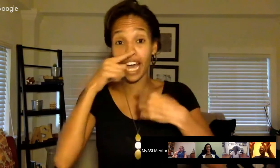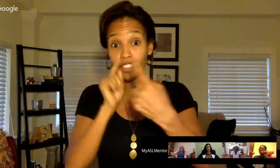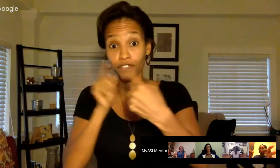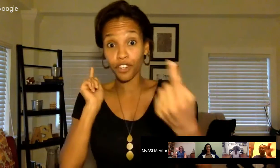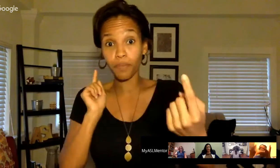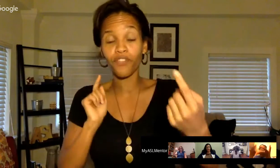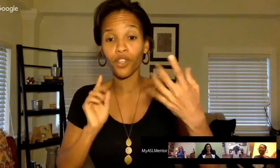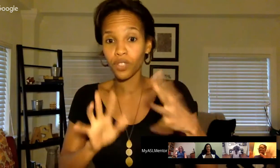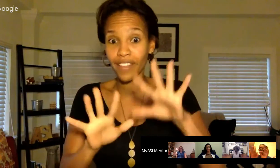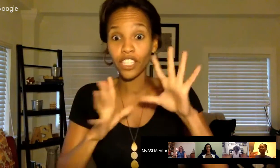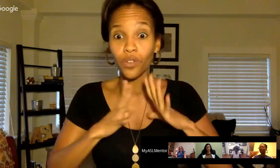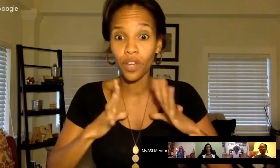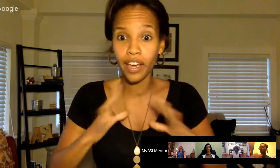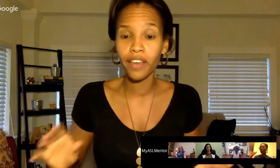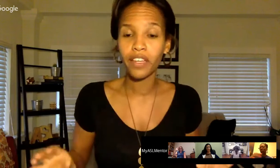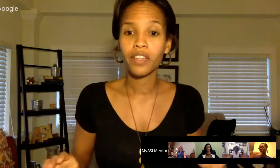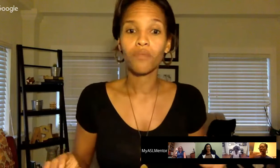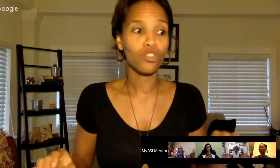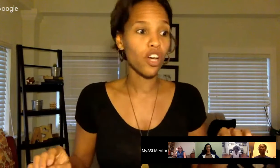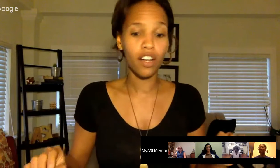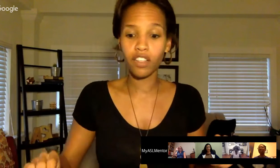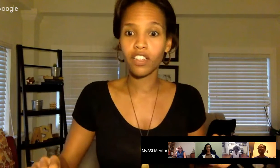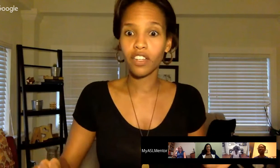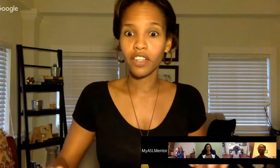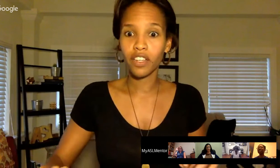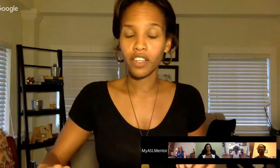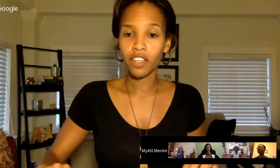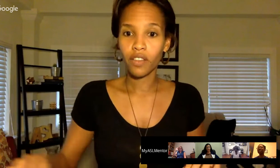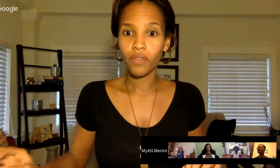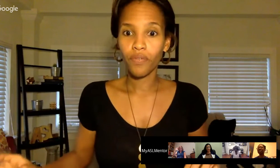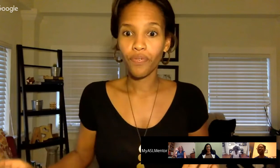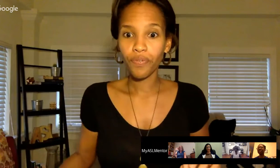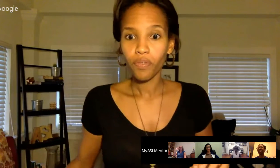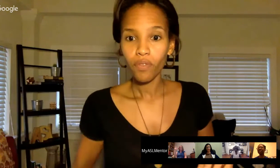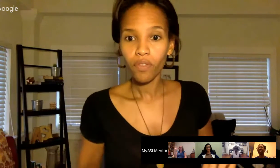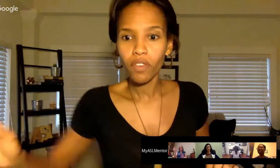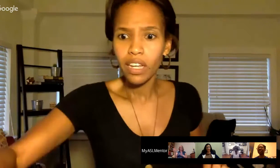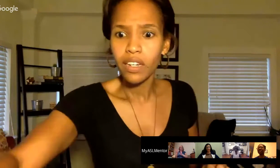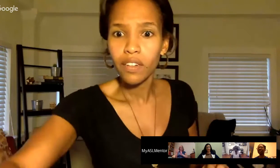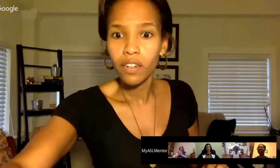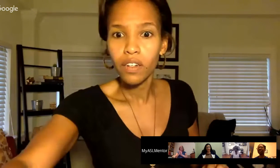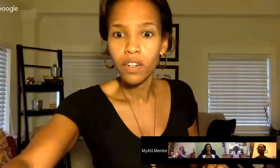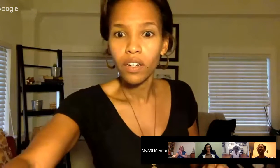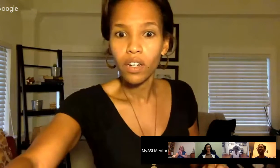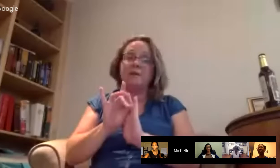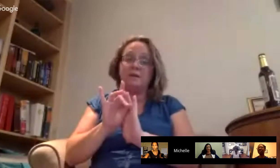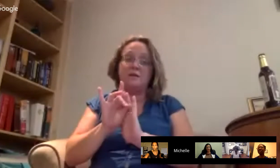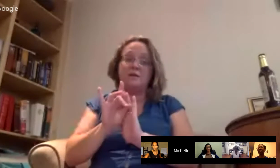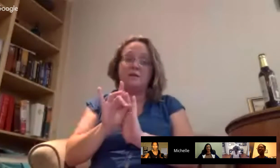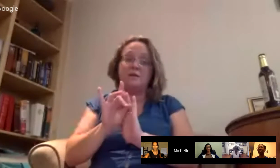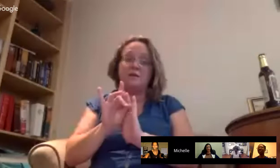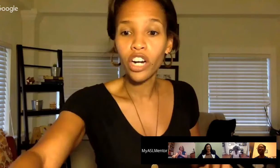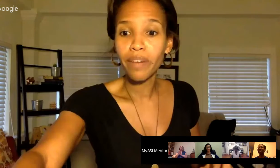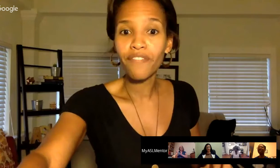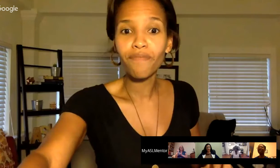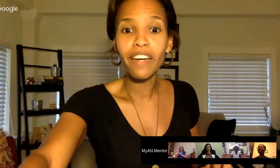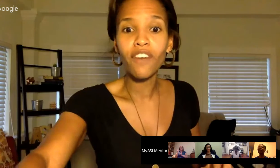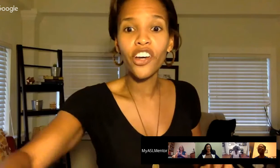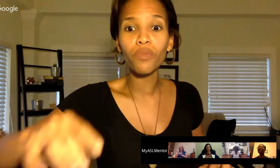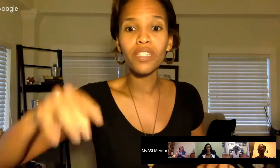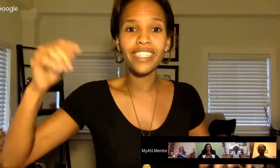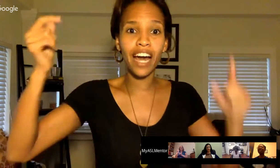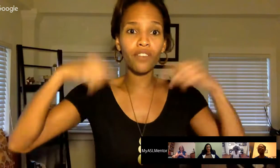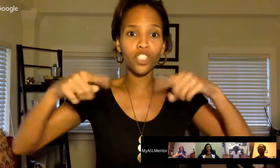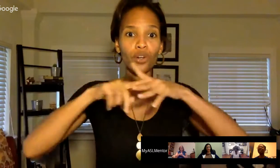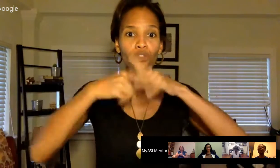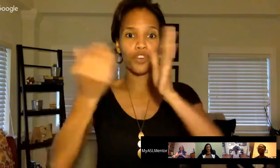may have differing views, and that's okay. Michelle? That if you pick the wrong VP... Sorry, my